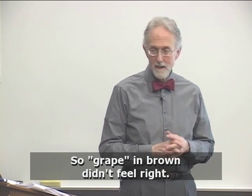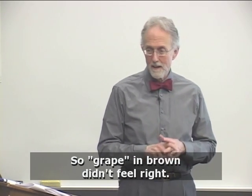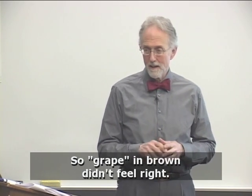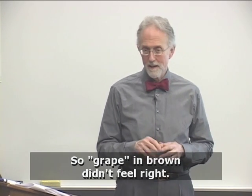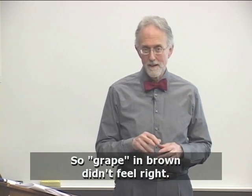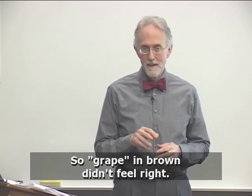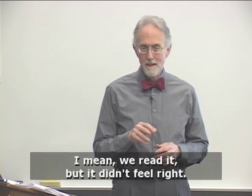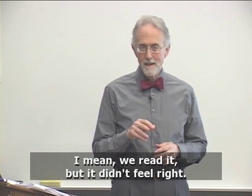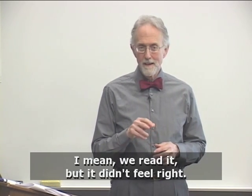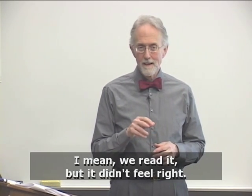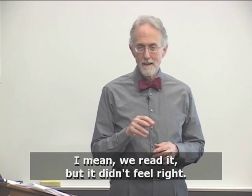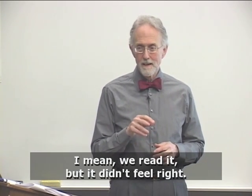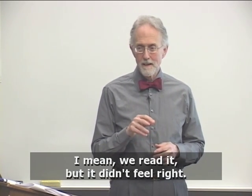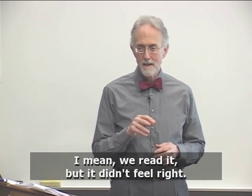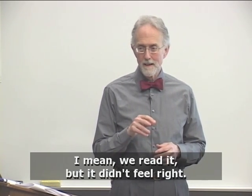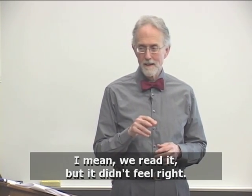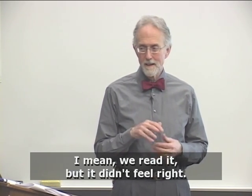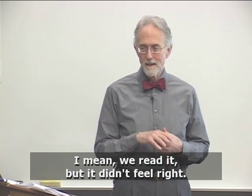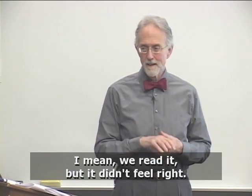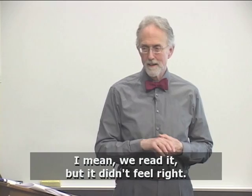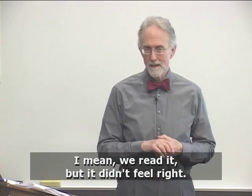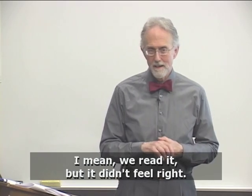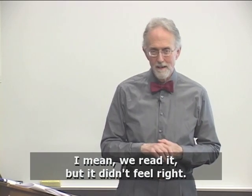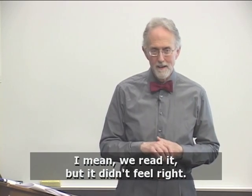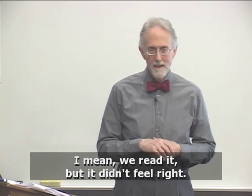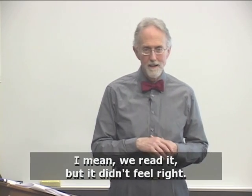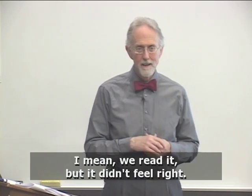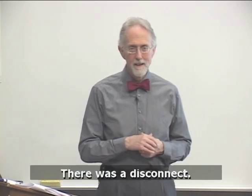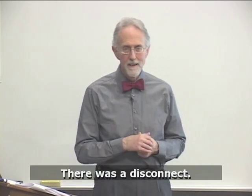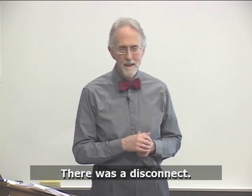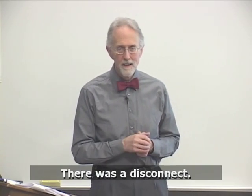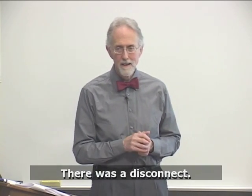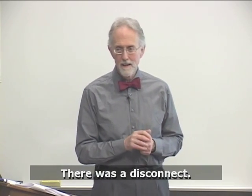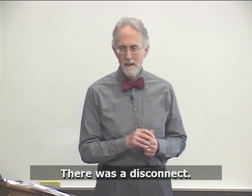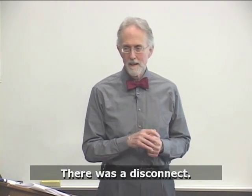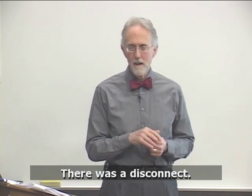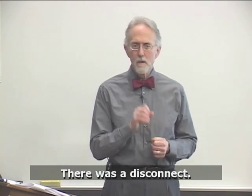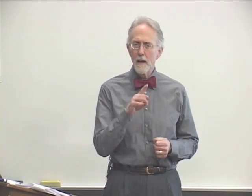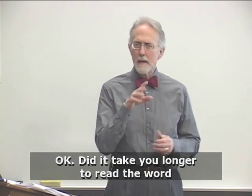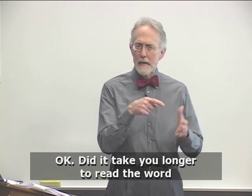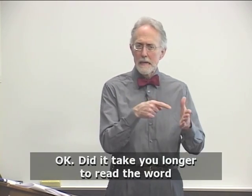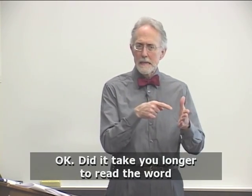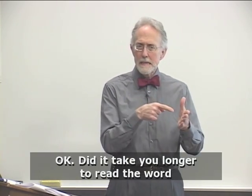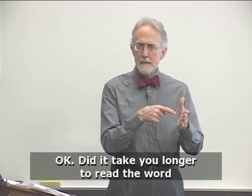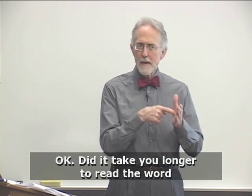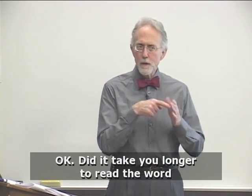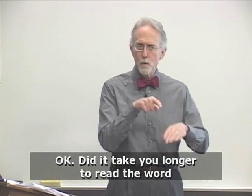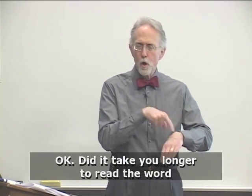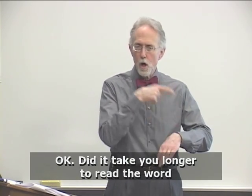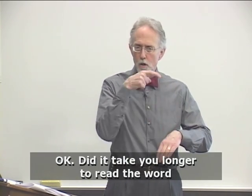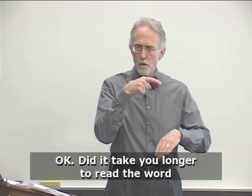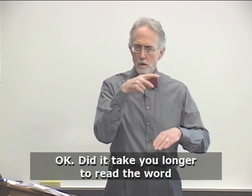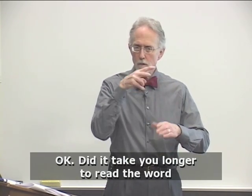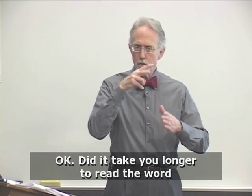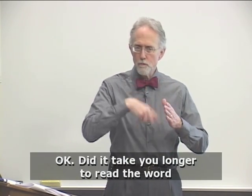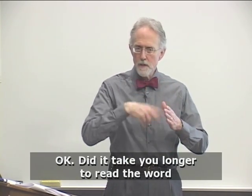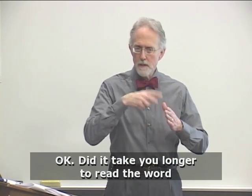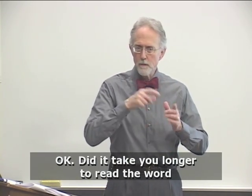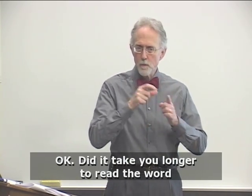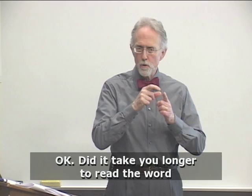right. I mean, we read it, but it didn't feel right. There was a disconnect. Okay. Did it take you longer to read the